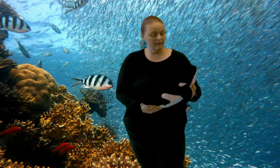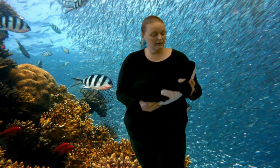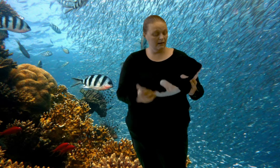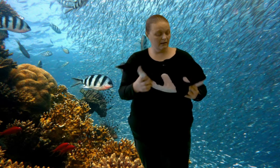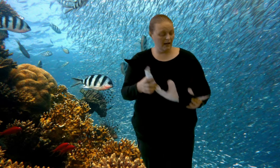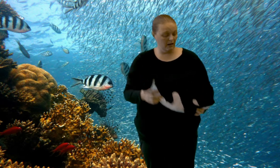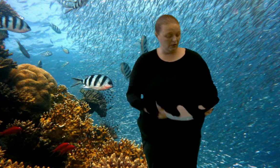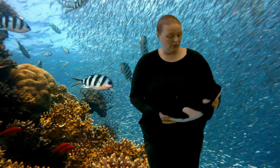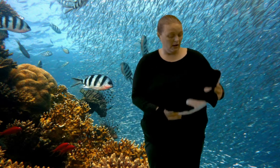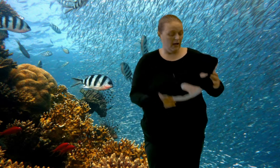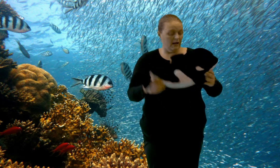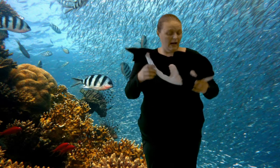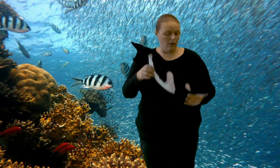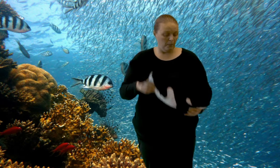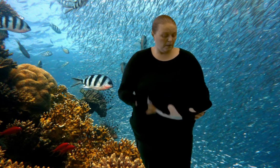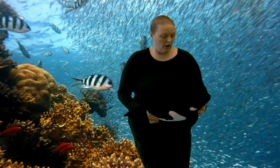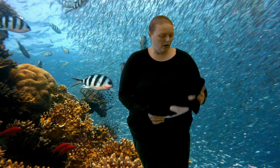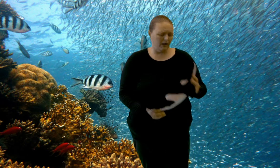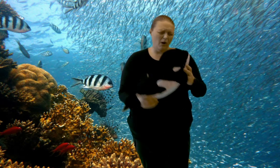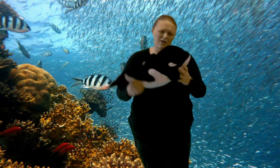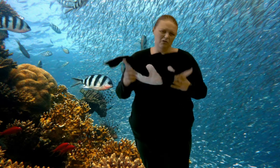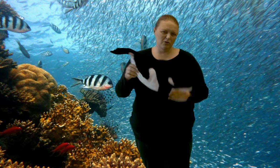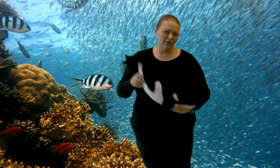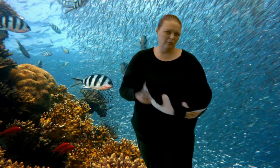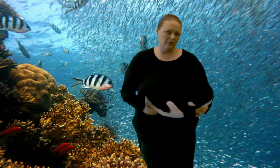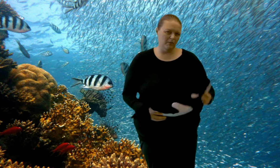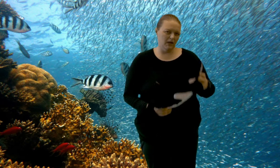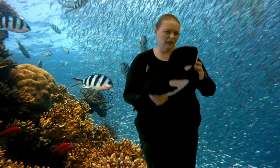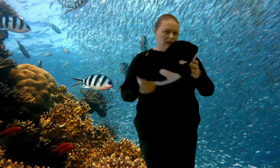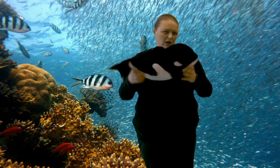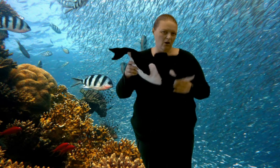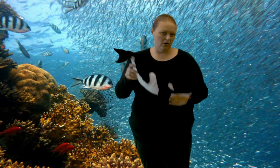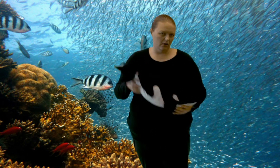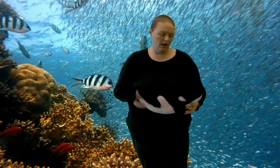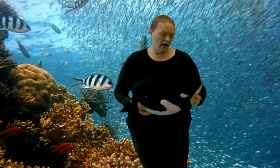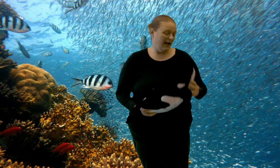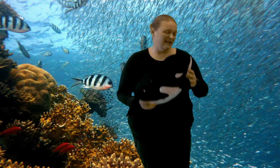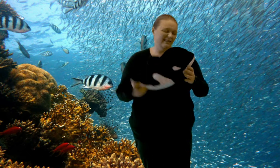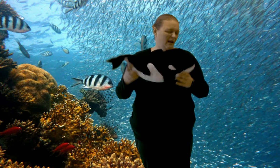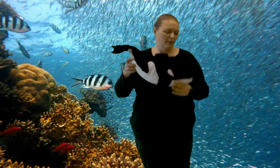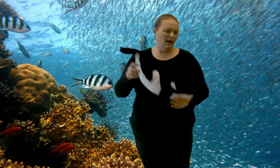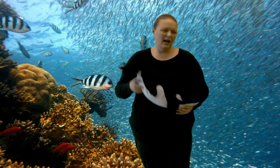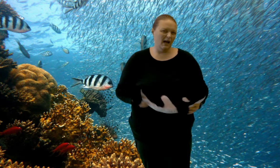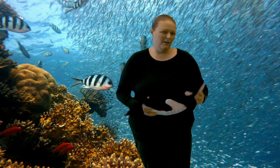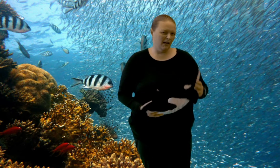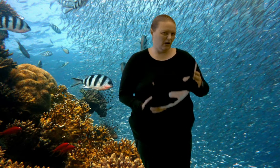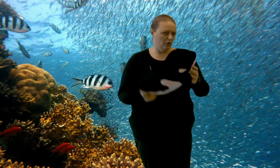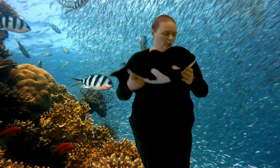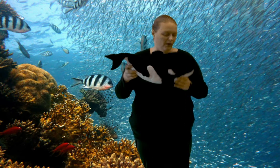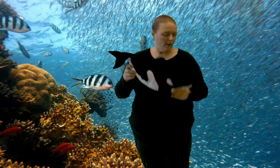Excellent, thank you. Now, Harley, why don't you give them something a little harder? And this time, I'm not gonna do it with them. I'm